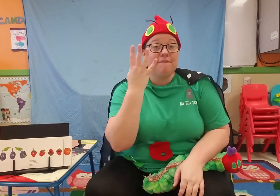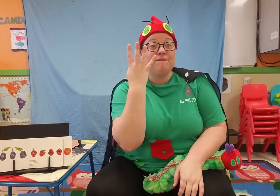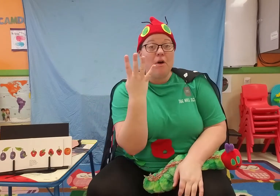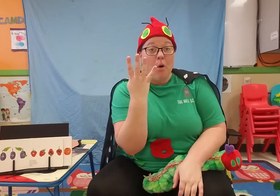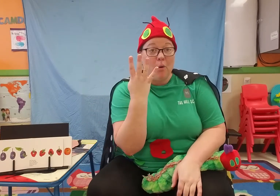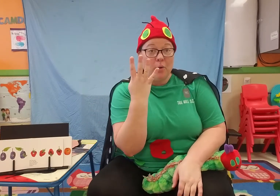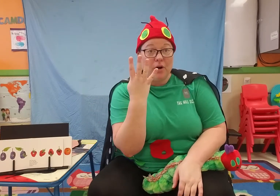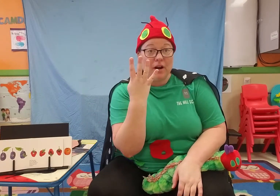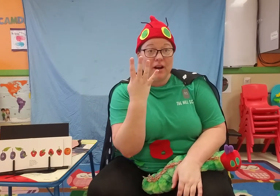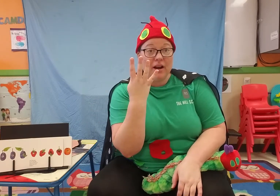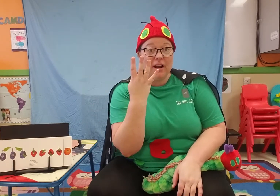four